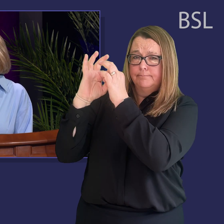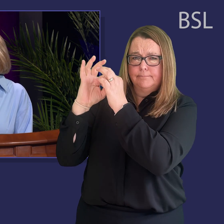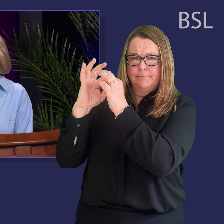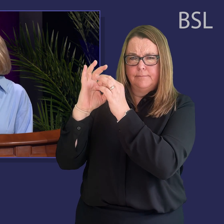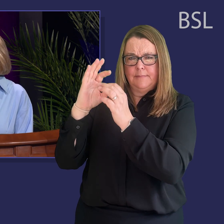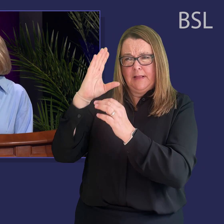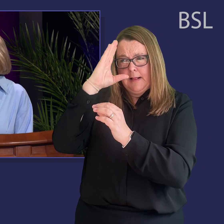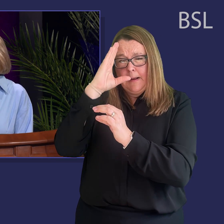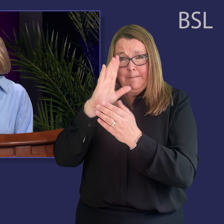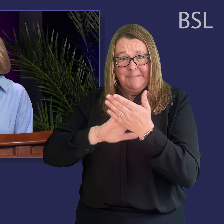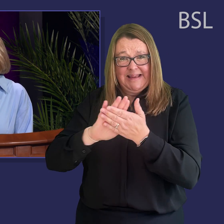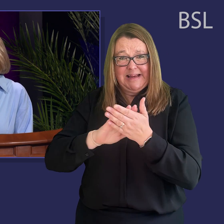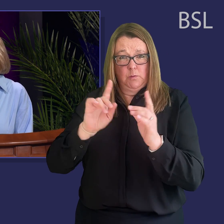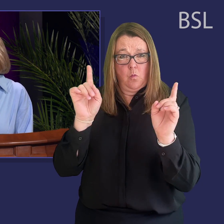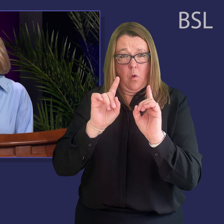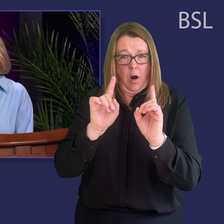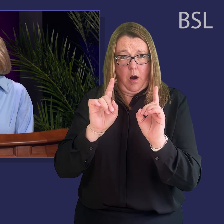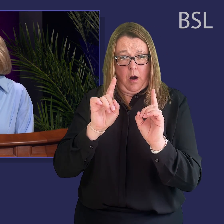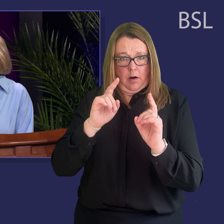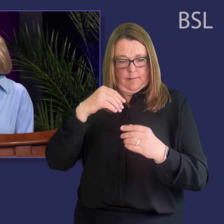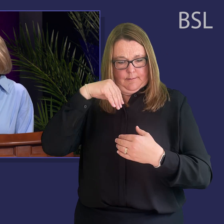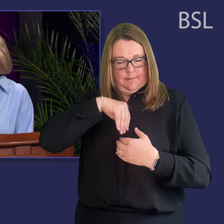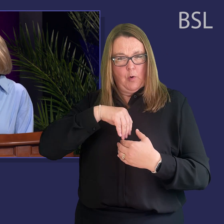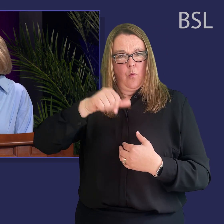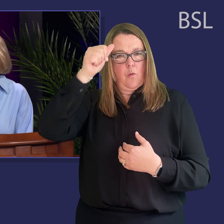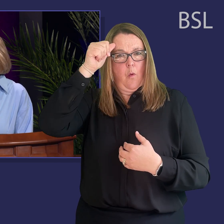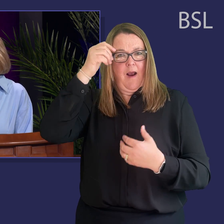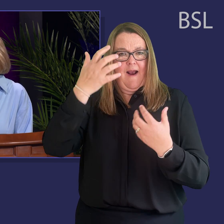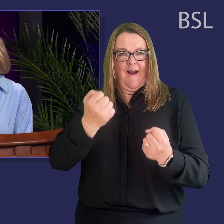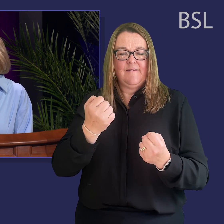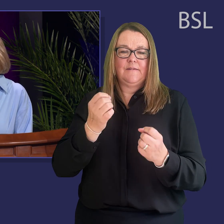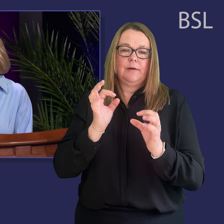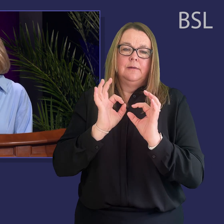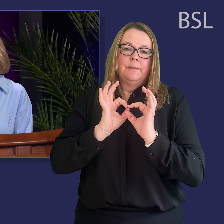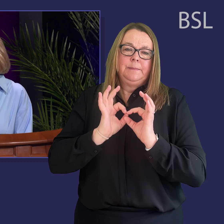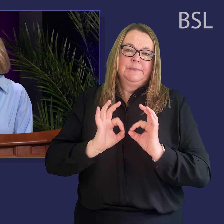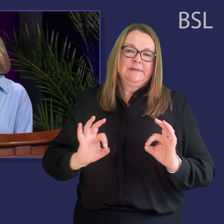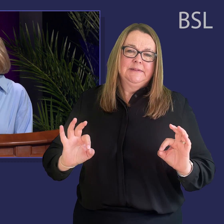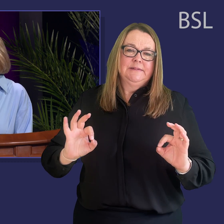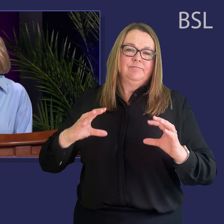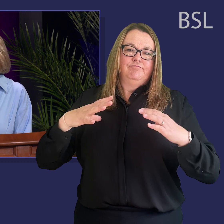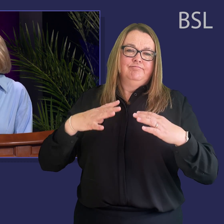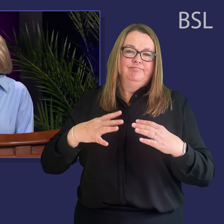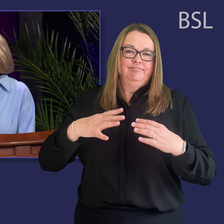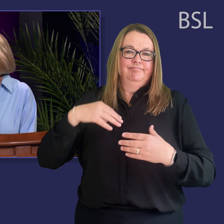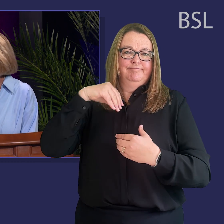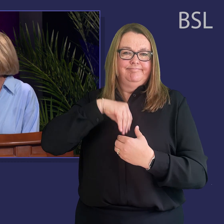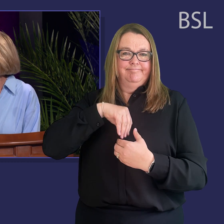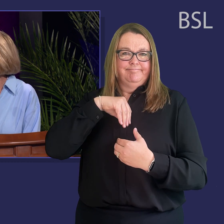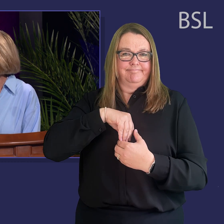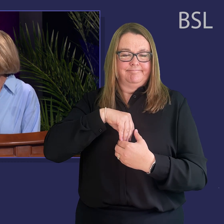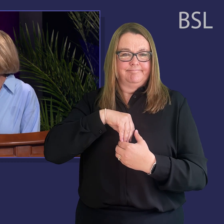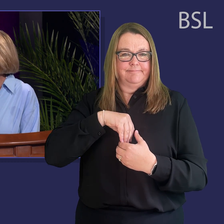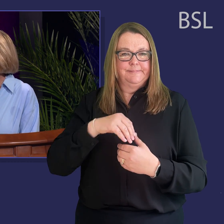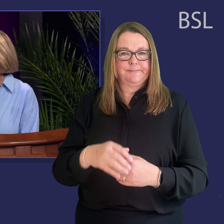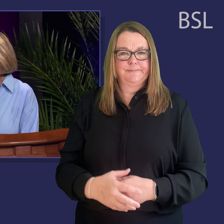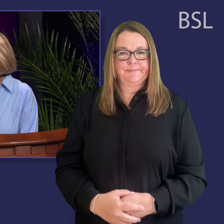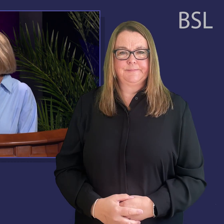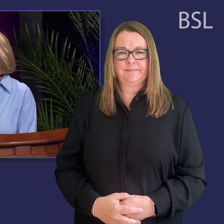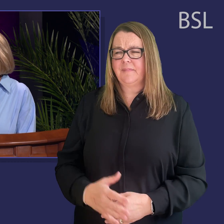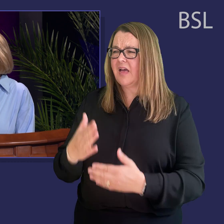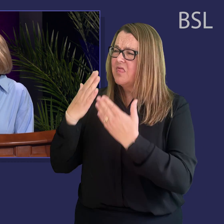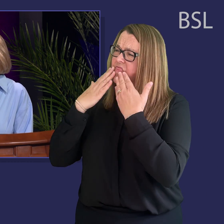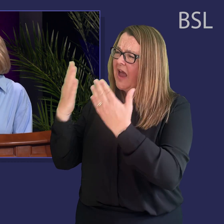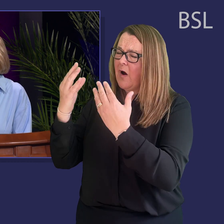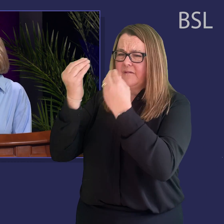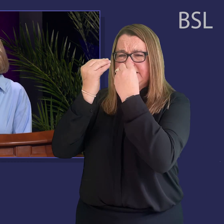rest that comes to those who enjoy a covenant relationship with God. Thank you for